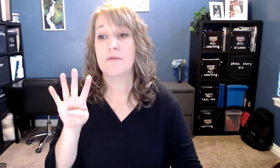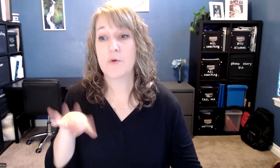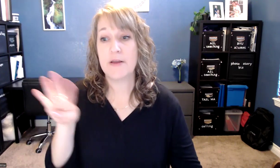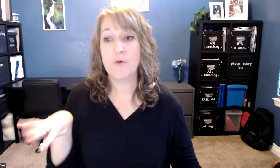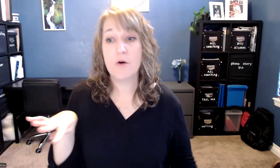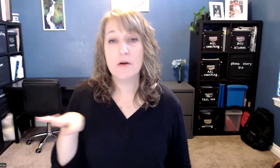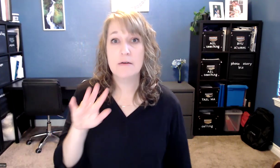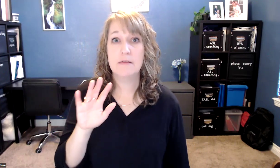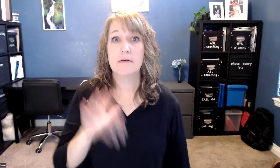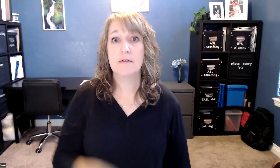44,